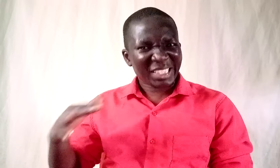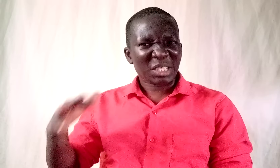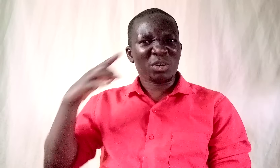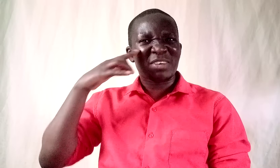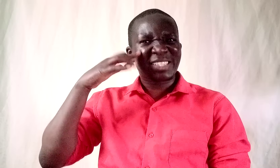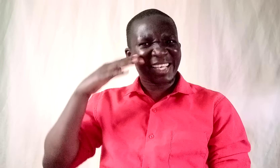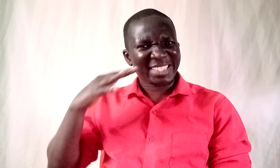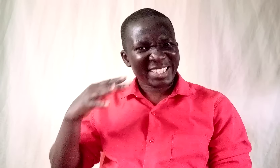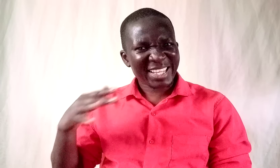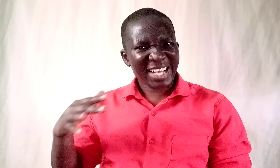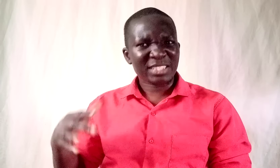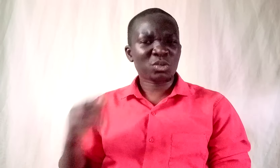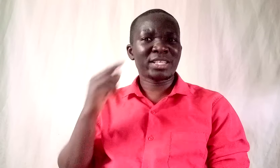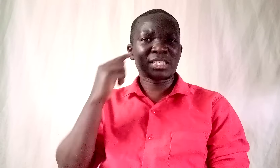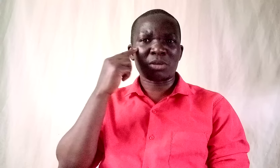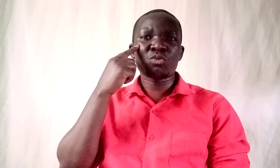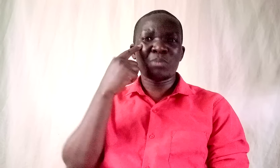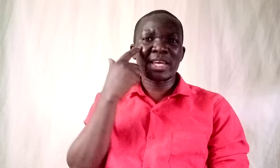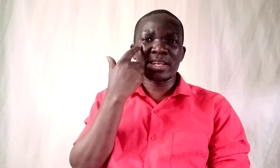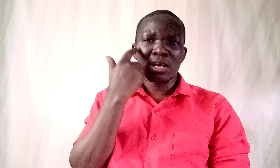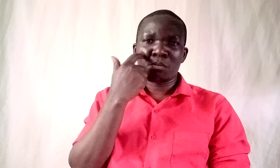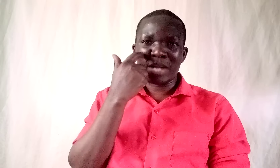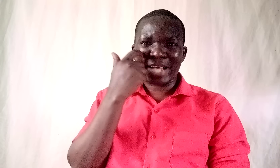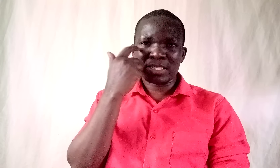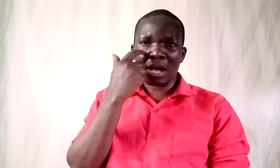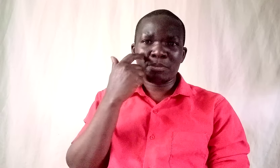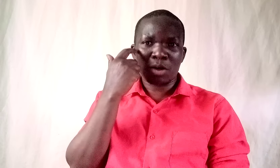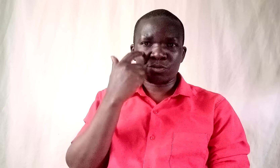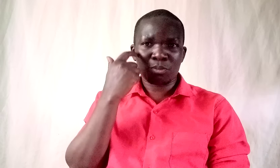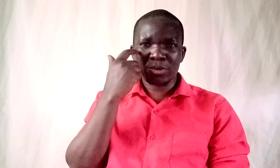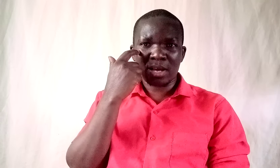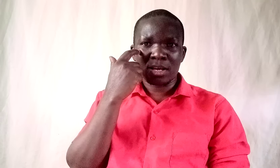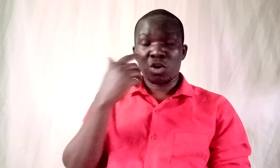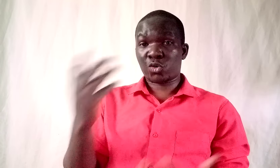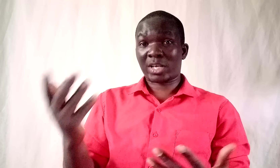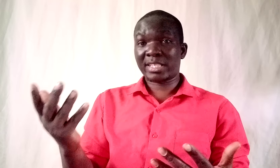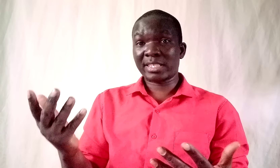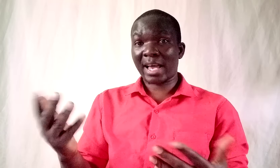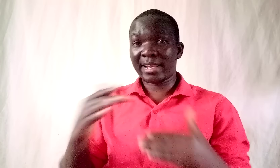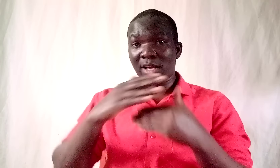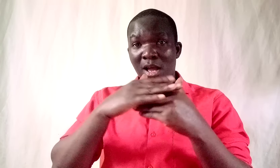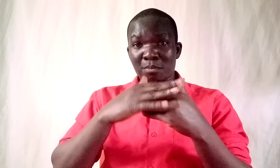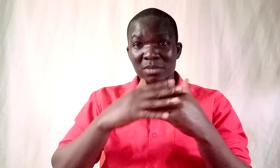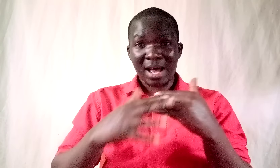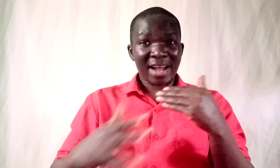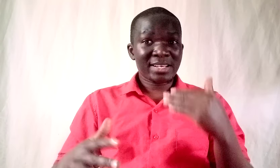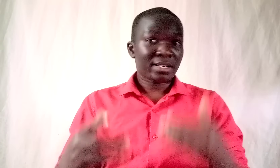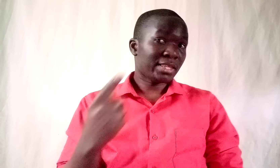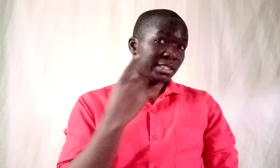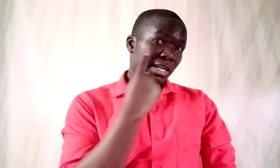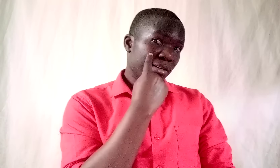You emphasize like that. So this, you mean blood is coming out from here. Or you can still sign blood, then say.